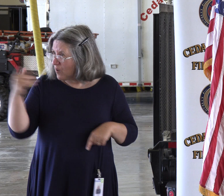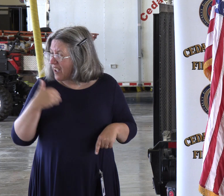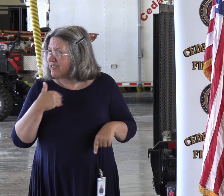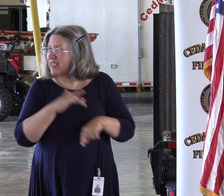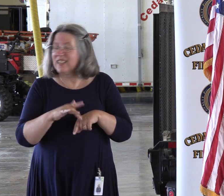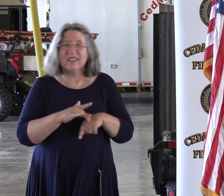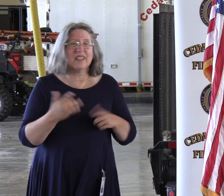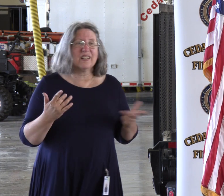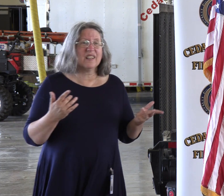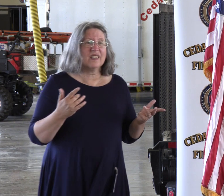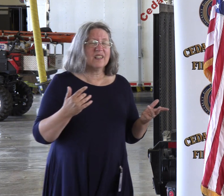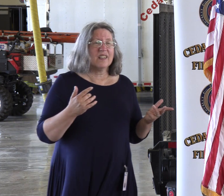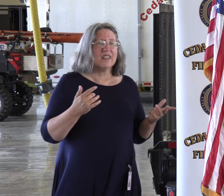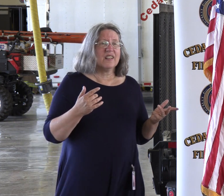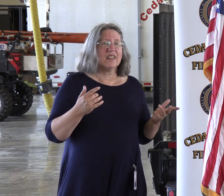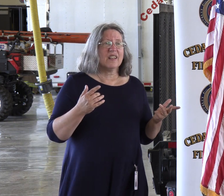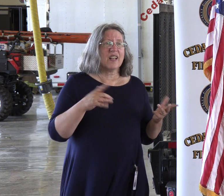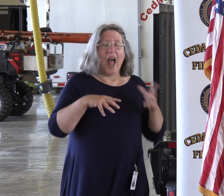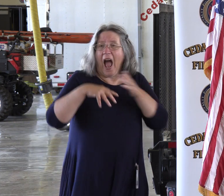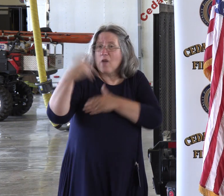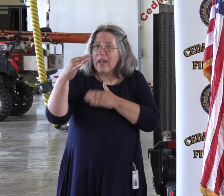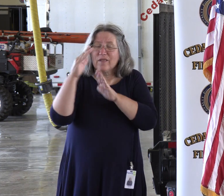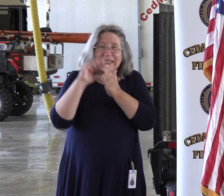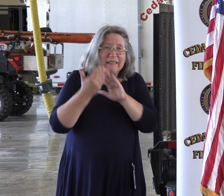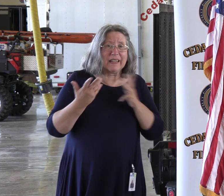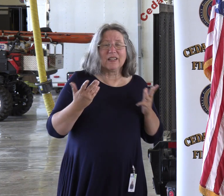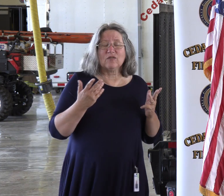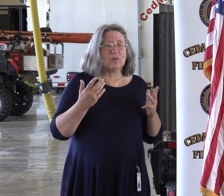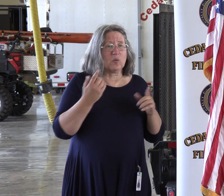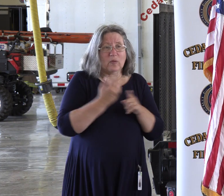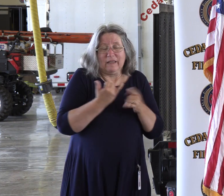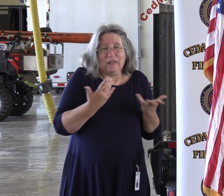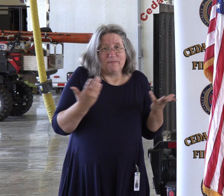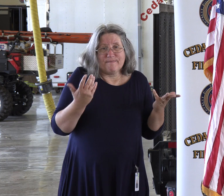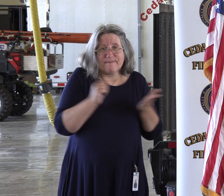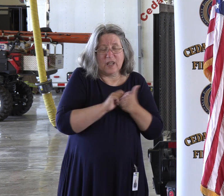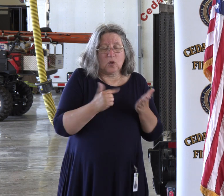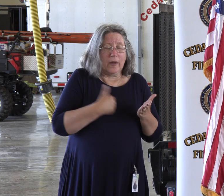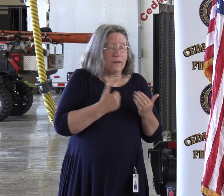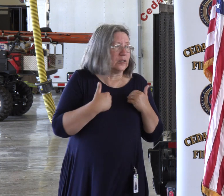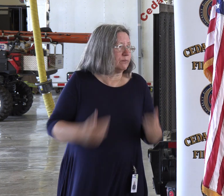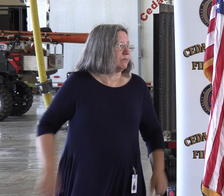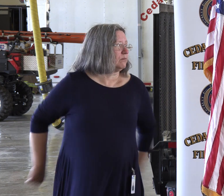and even outside of the city in some cases to assist. But at this point, that's all we have.